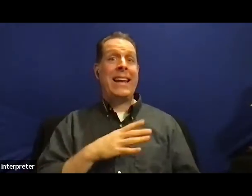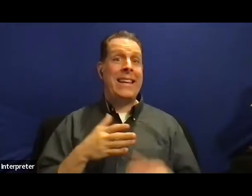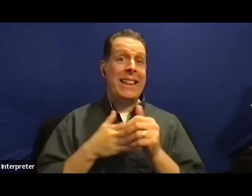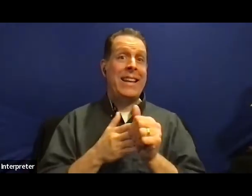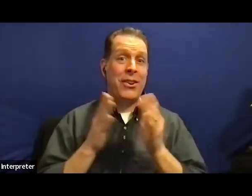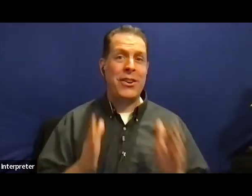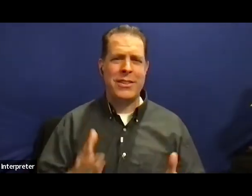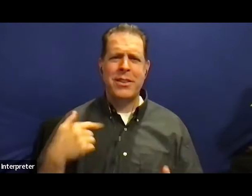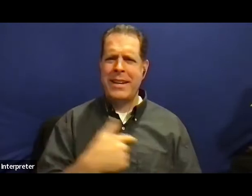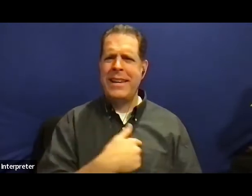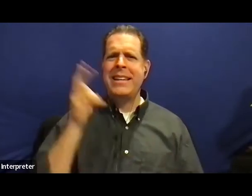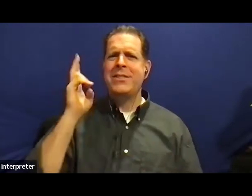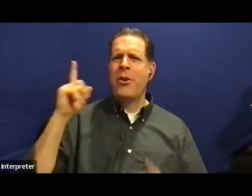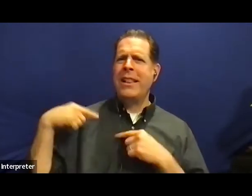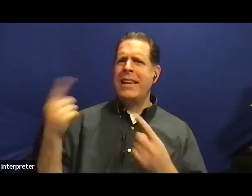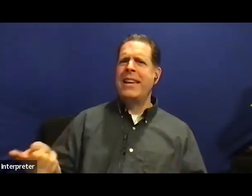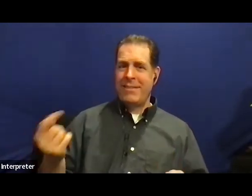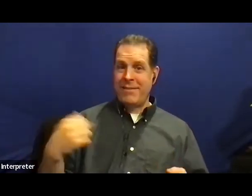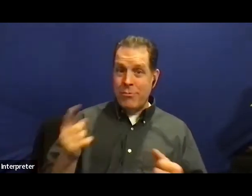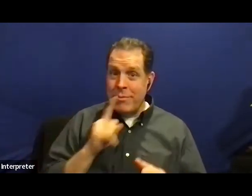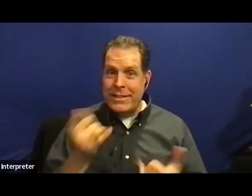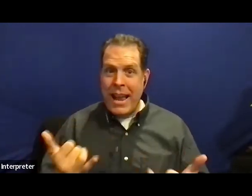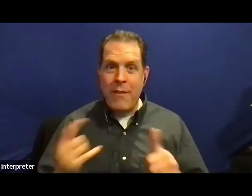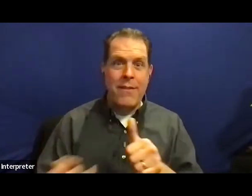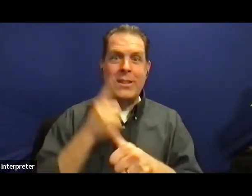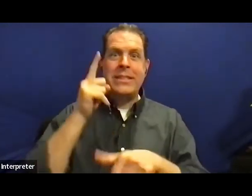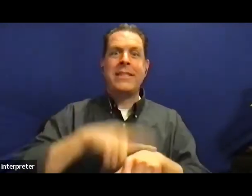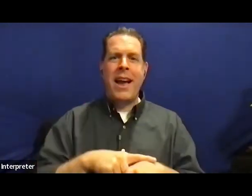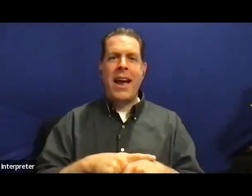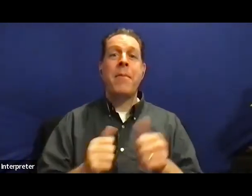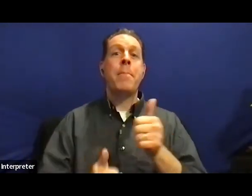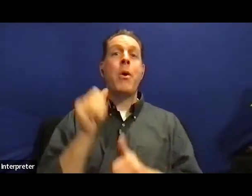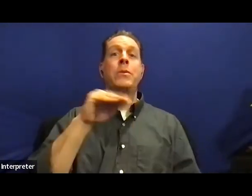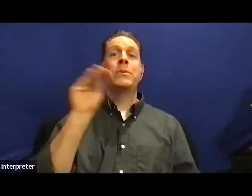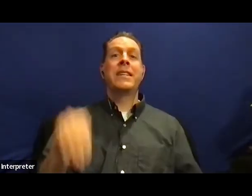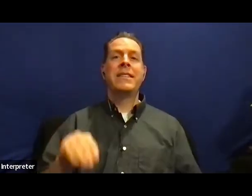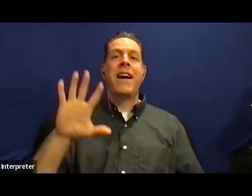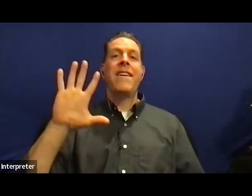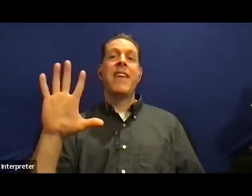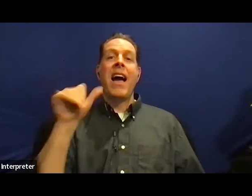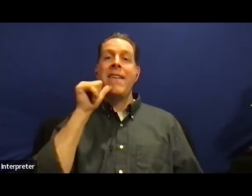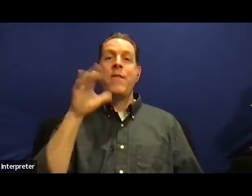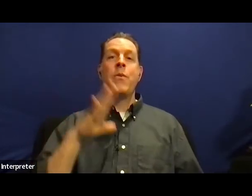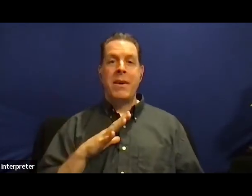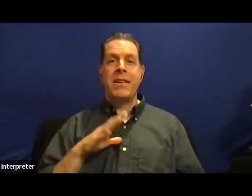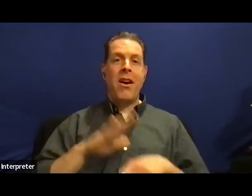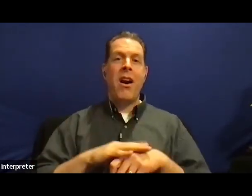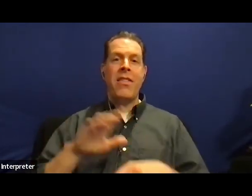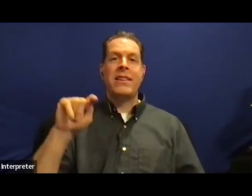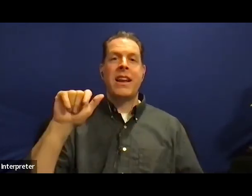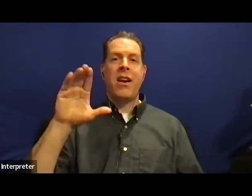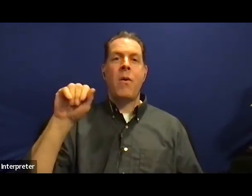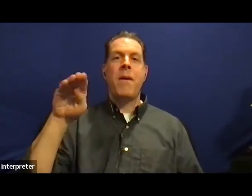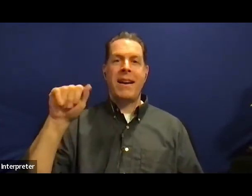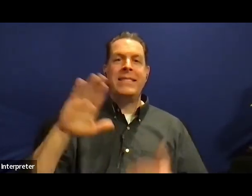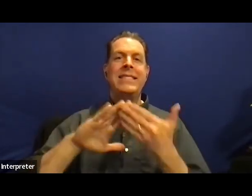we historically have, for the first time, a majority of 5 women on the Tacoma City Council,